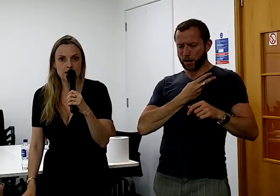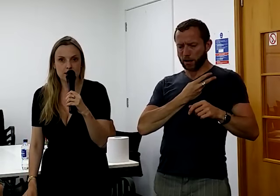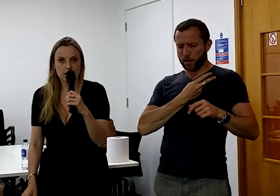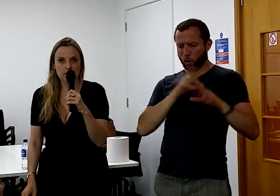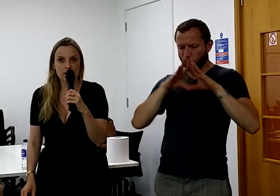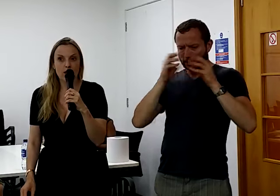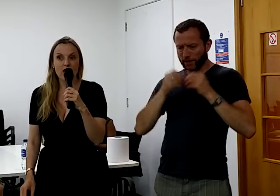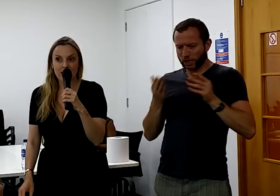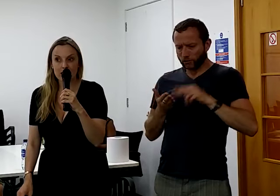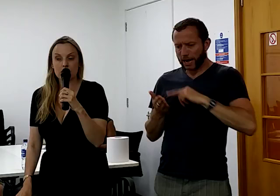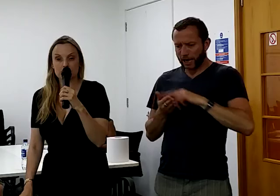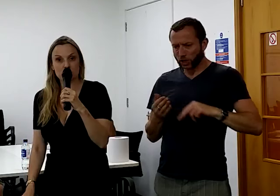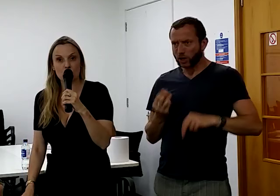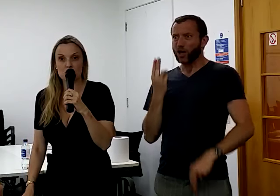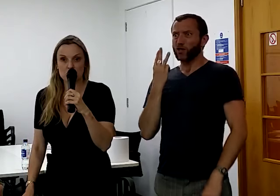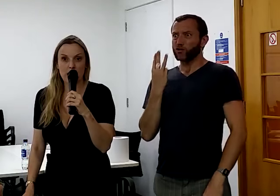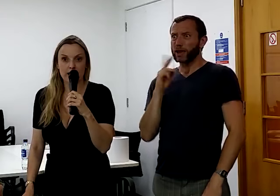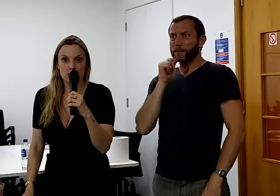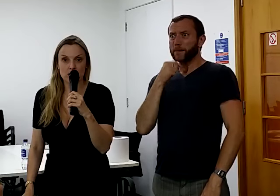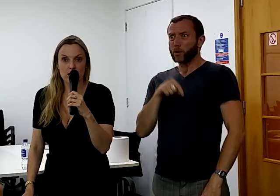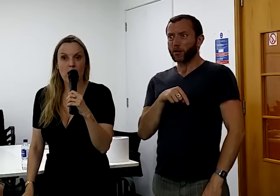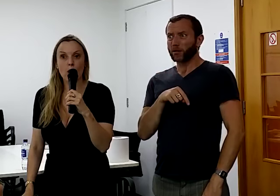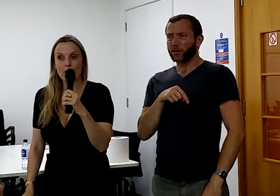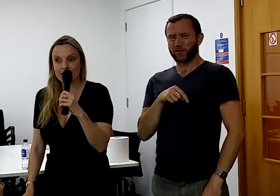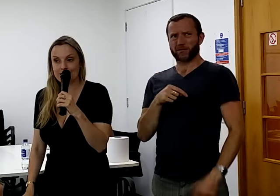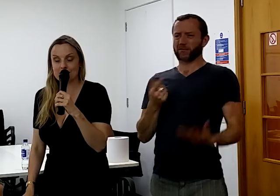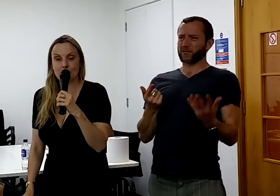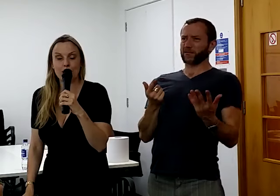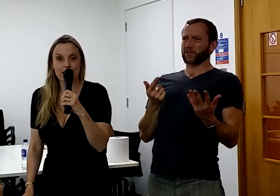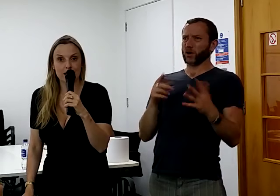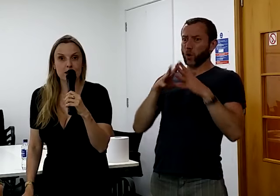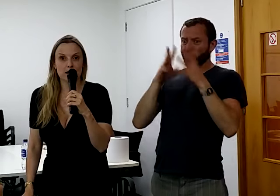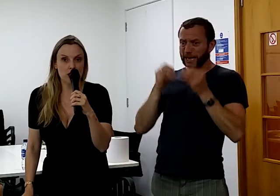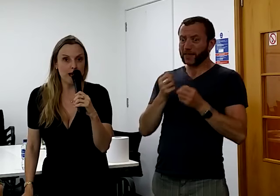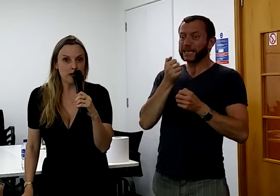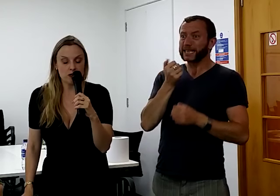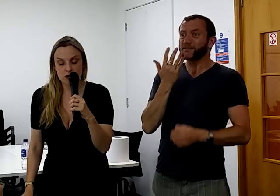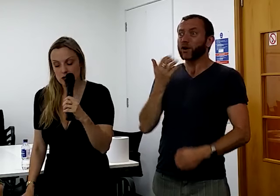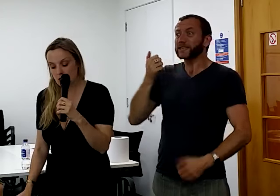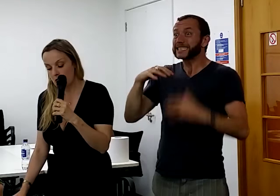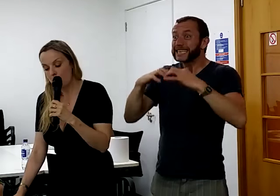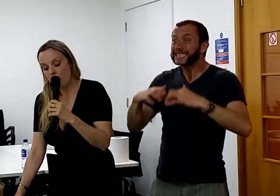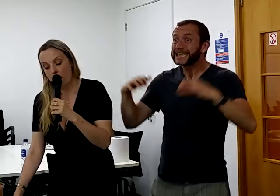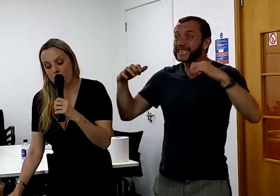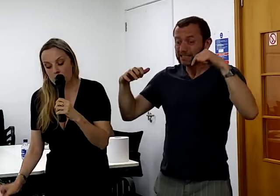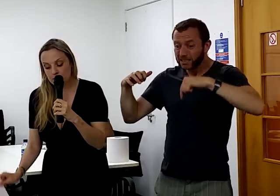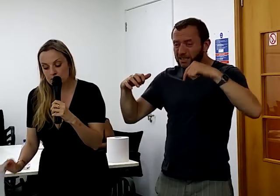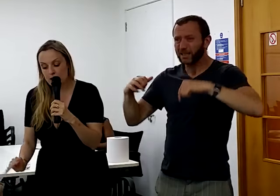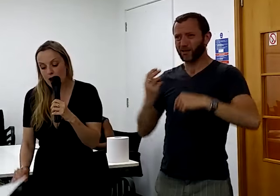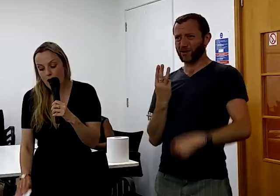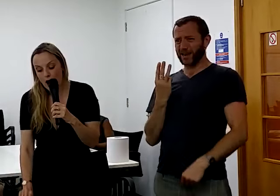650 seats. That has got to change, and we need to be that change.